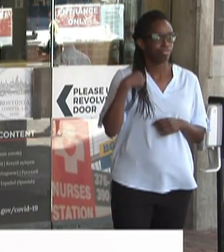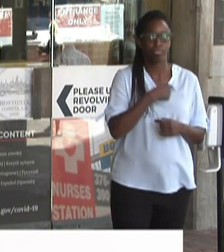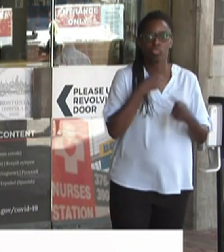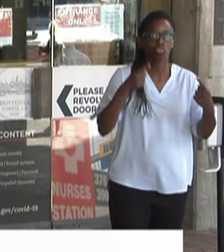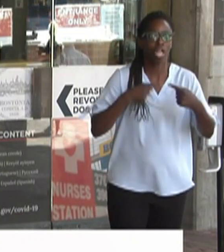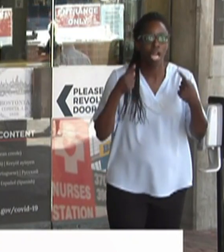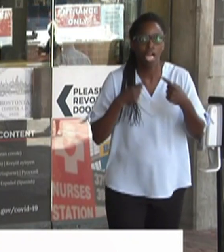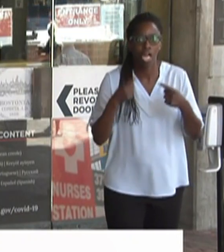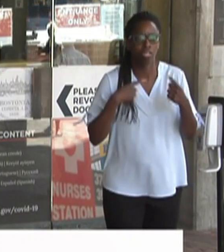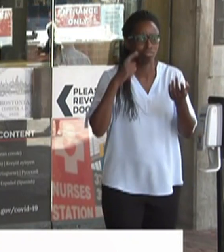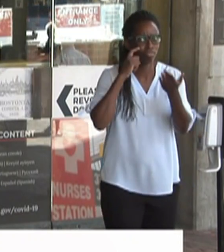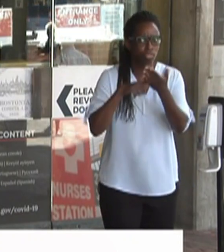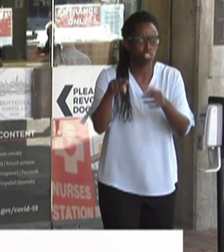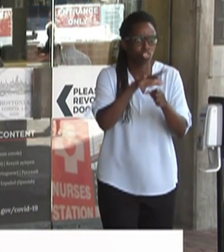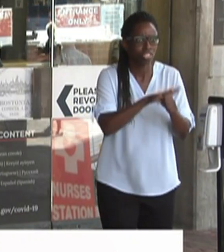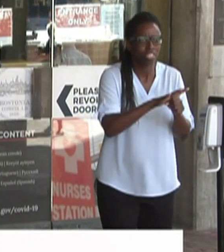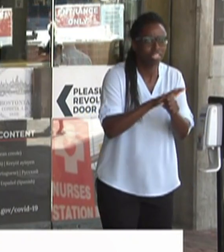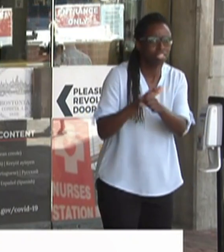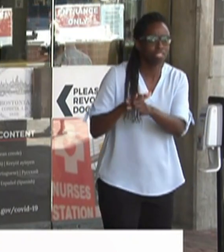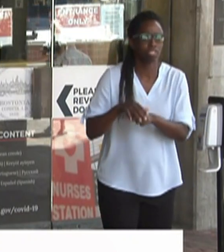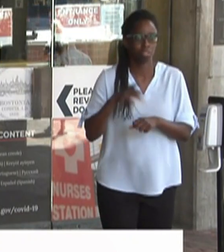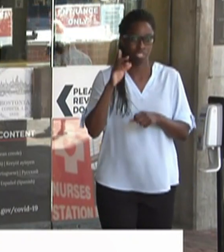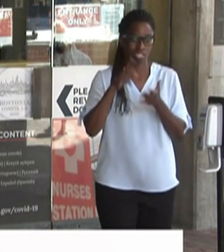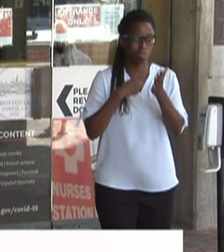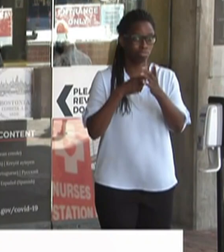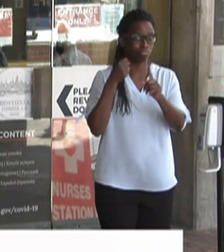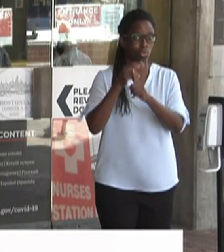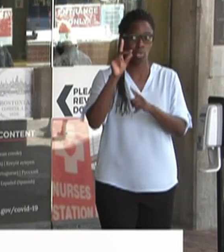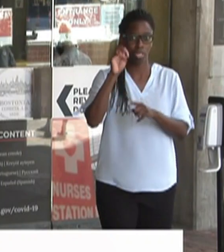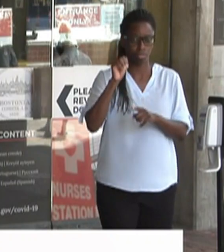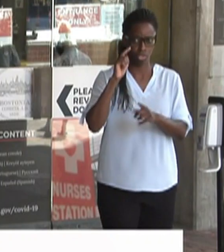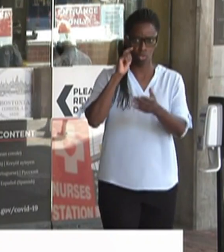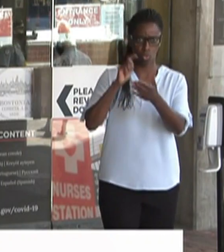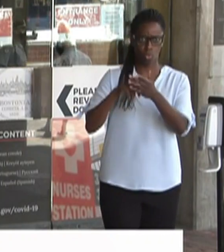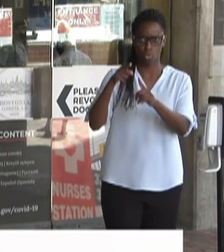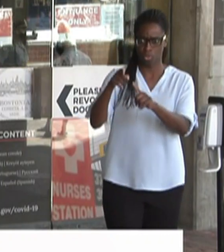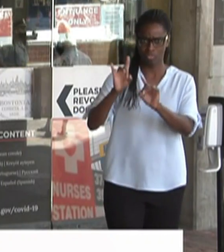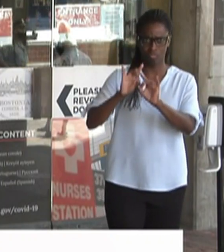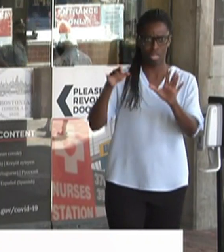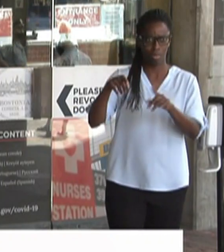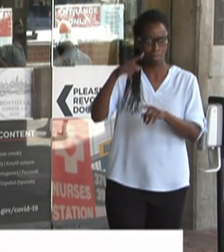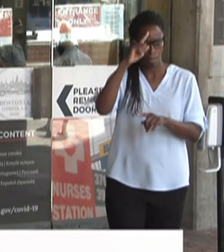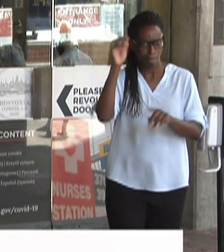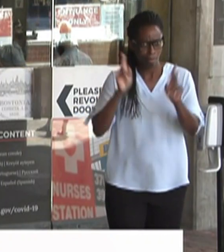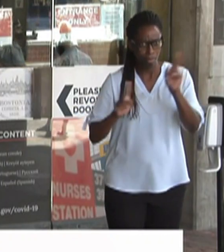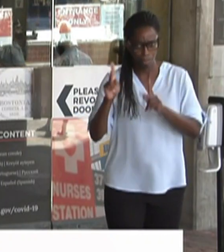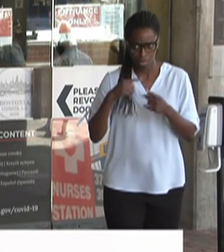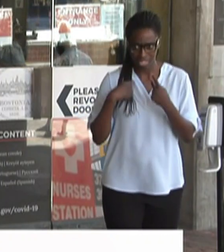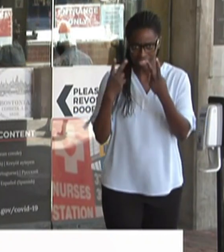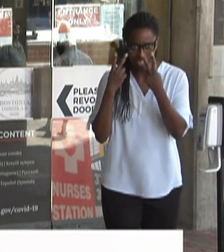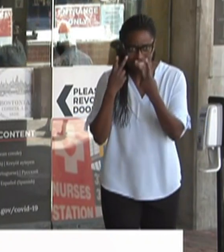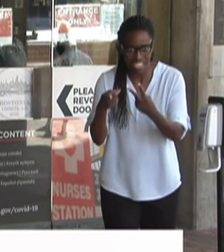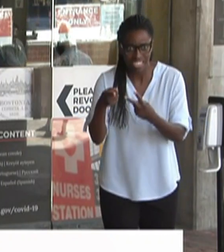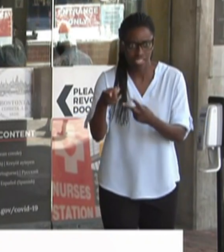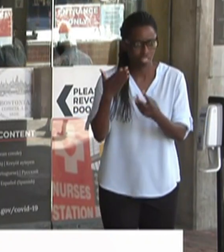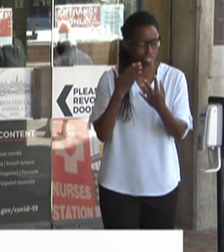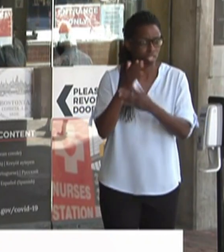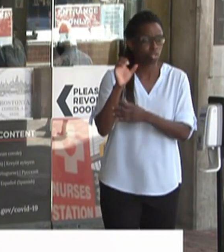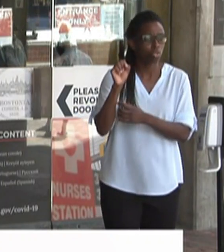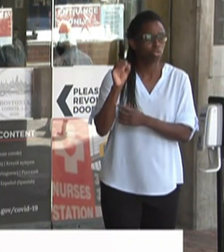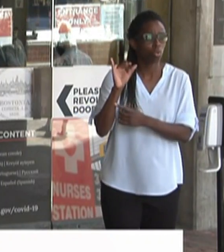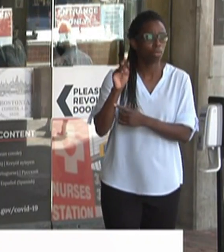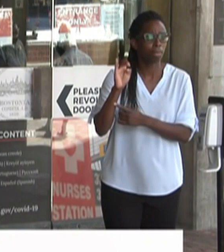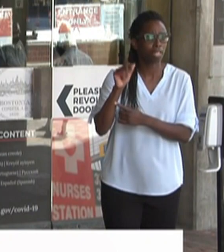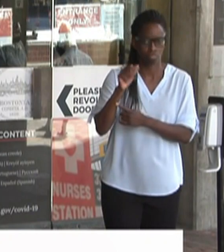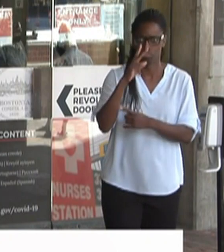social media. All of this together is taking a tremendous toll on a lot of people. It's